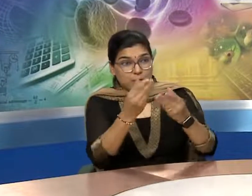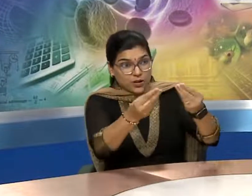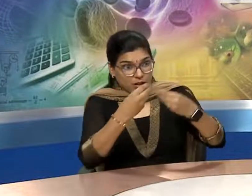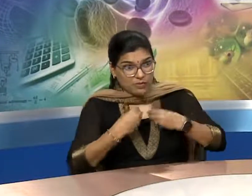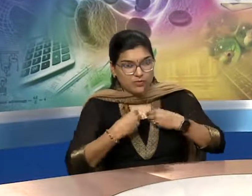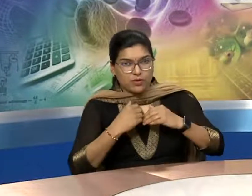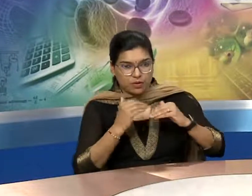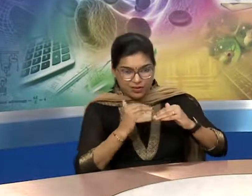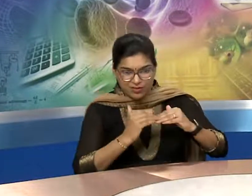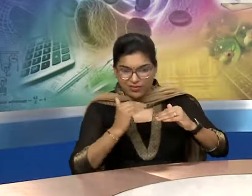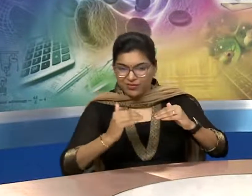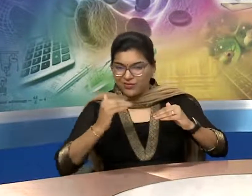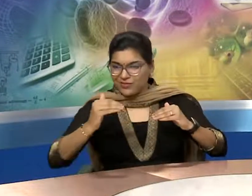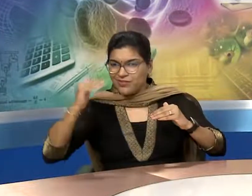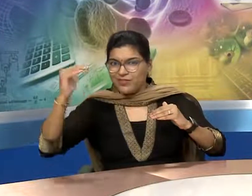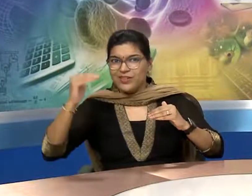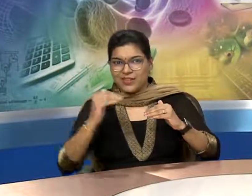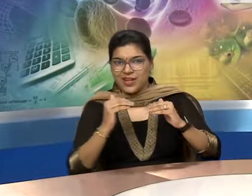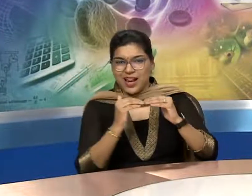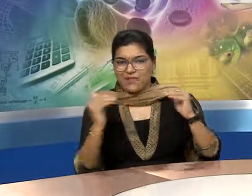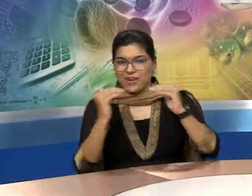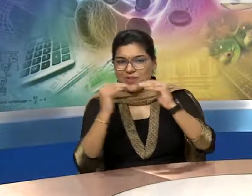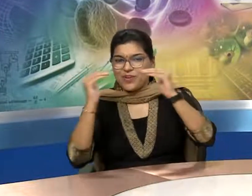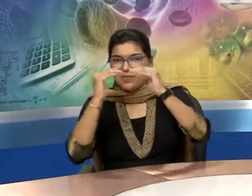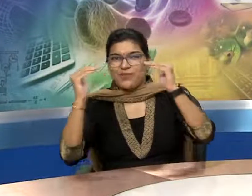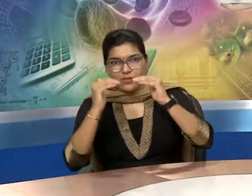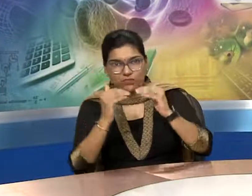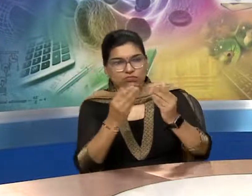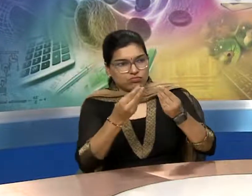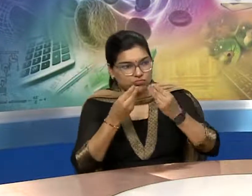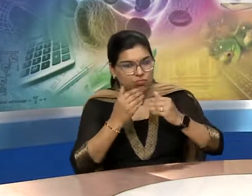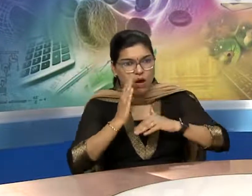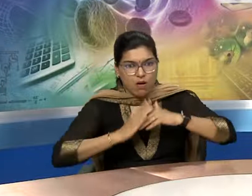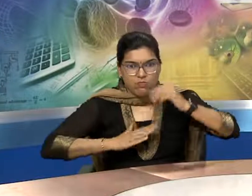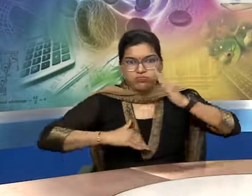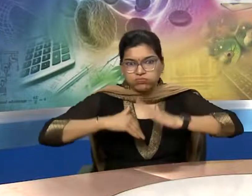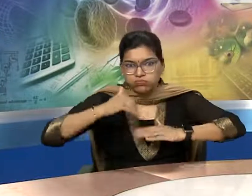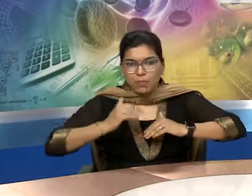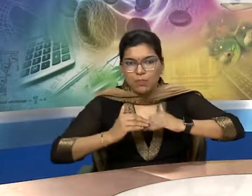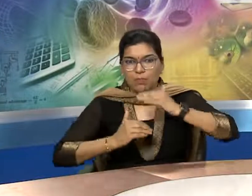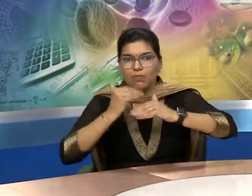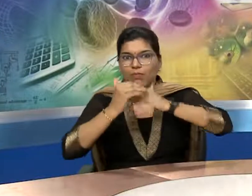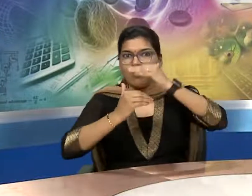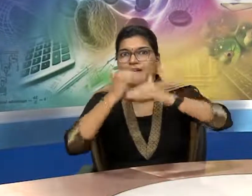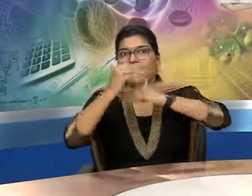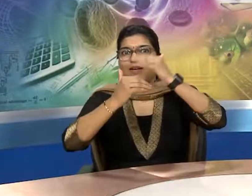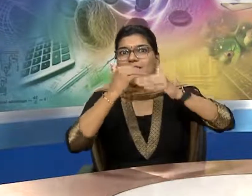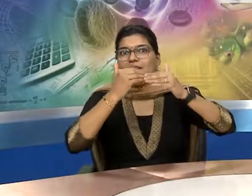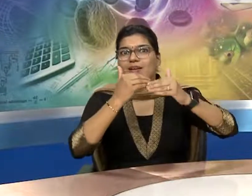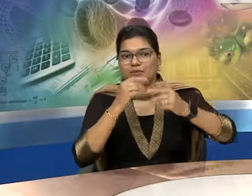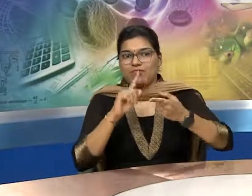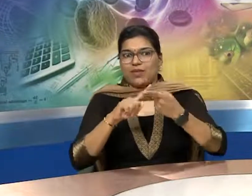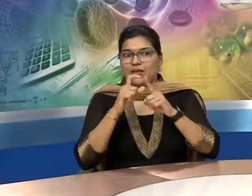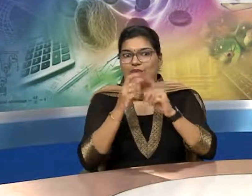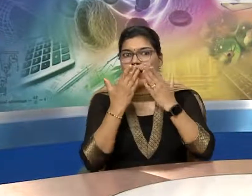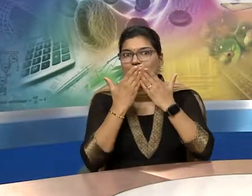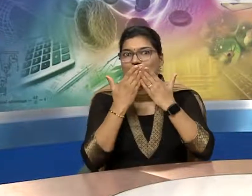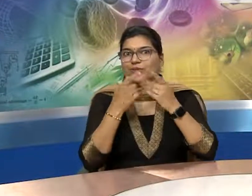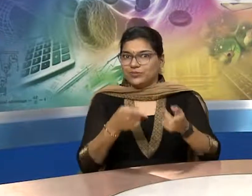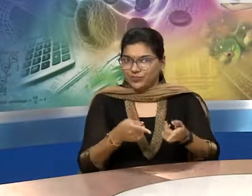self-development of the individual. As we grow, we learn lots